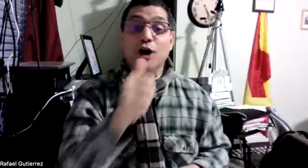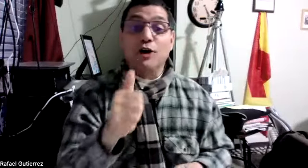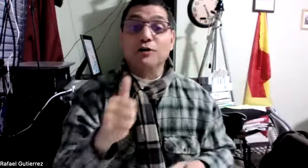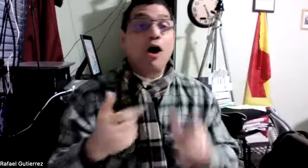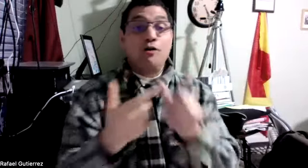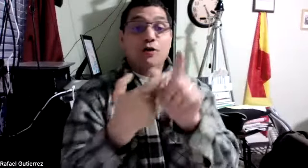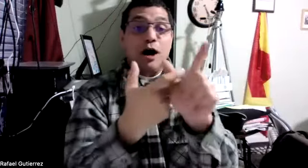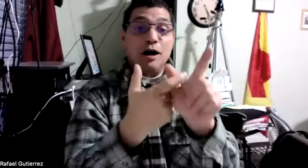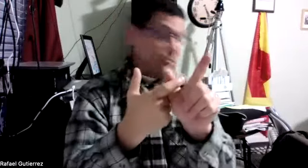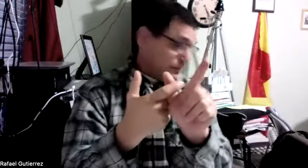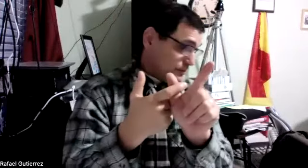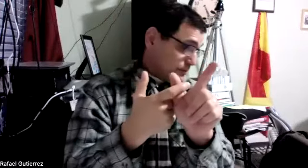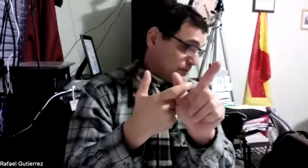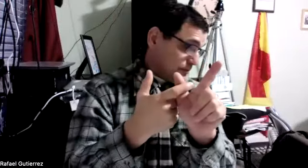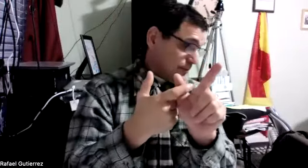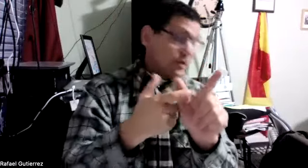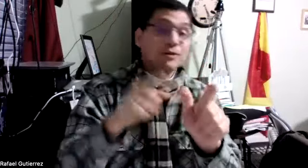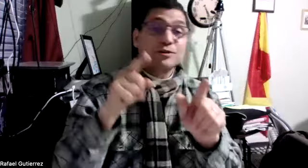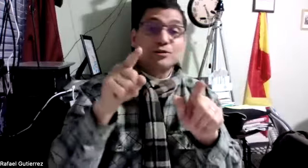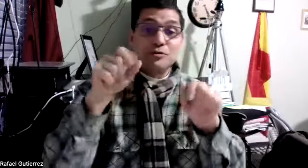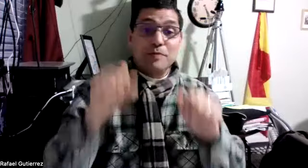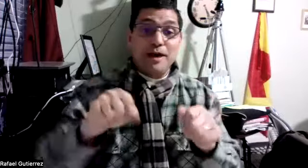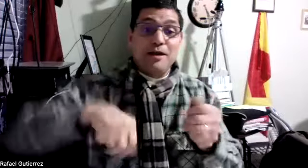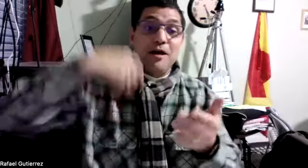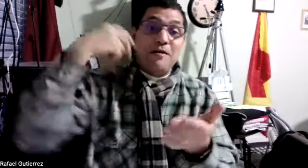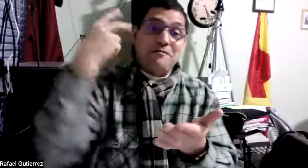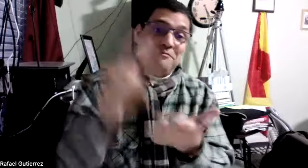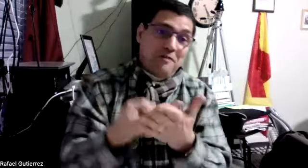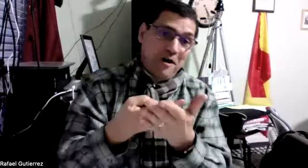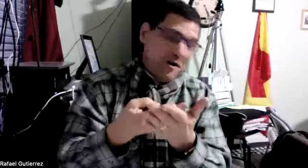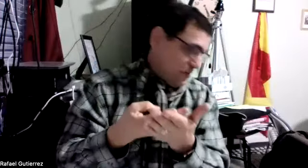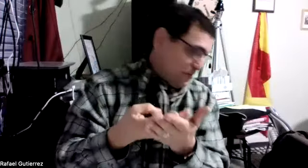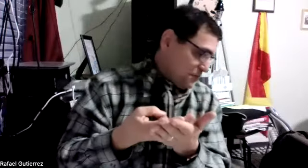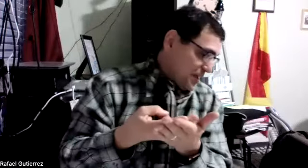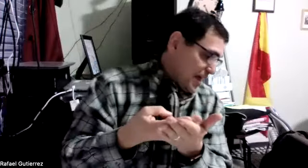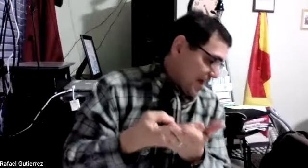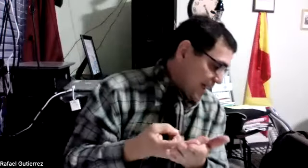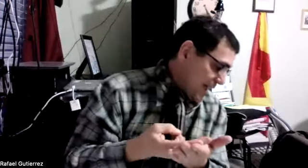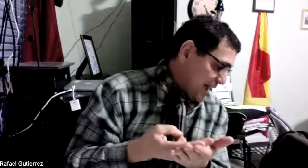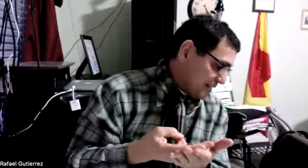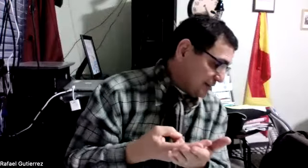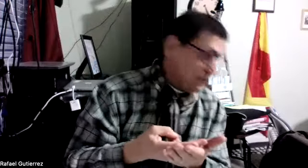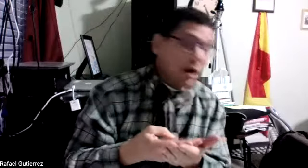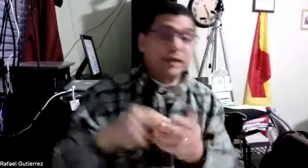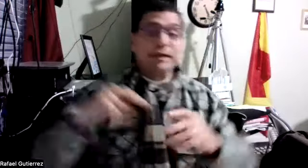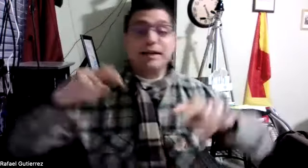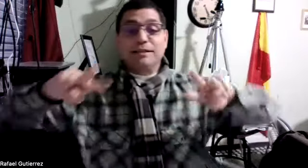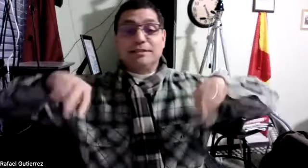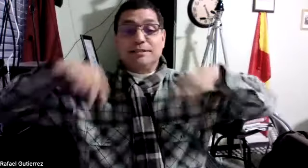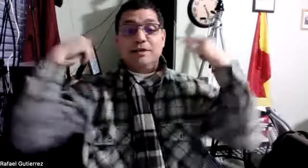don't run. You may fall. And falling, it's with